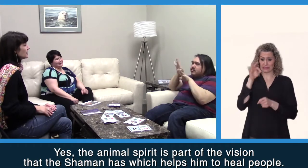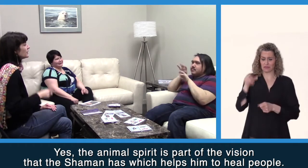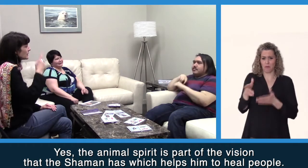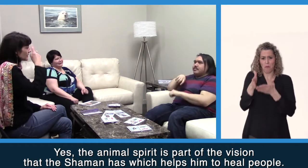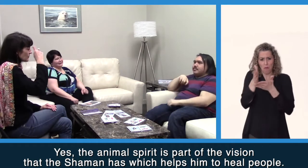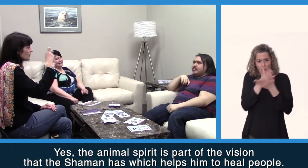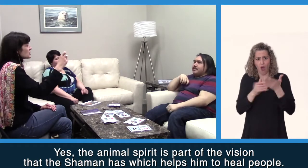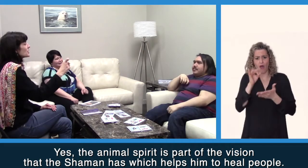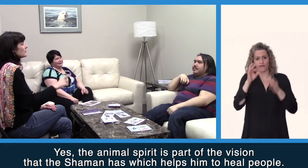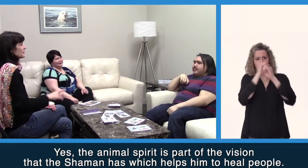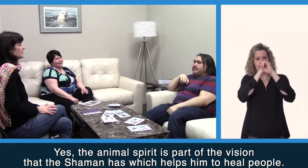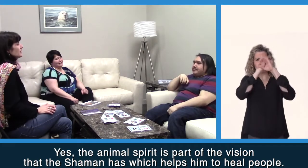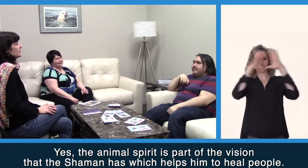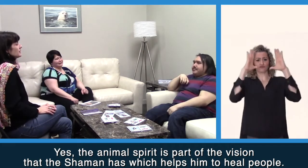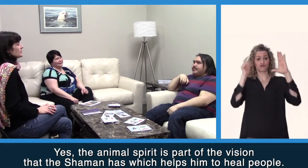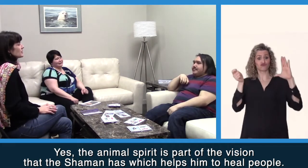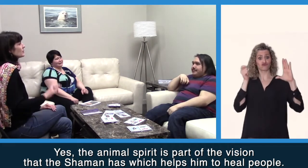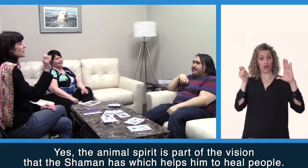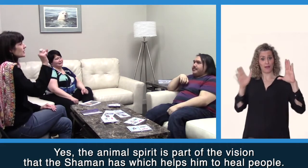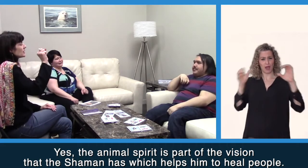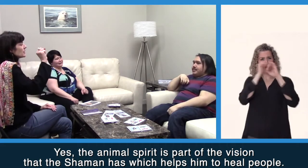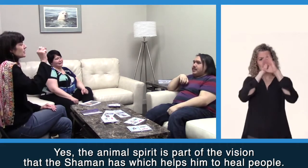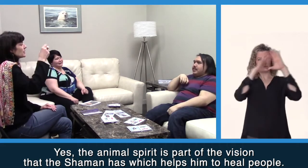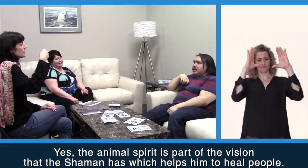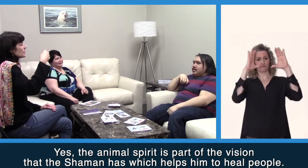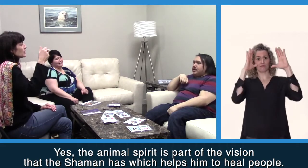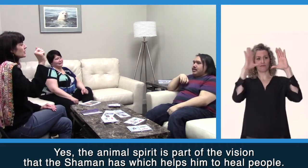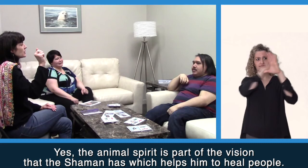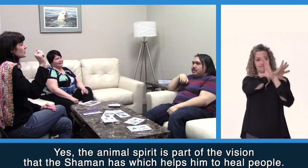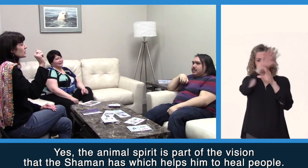Vision. The vision. So the